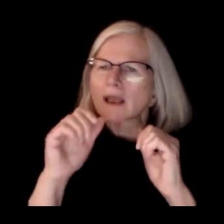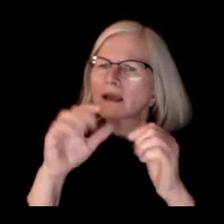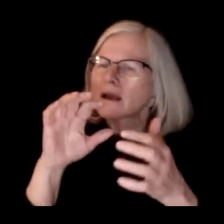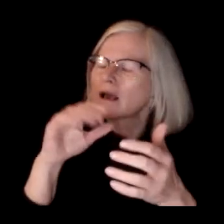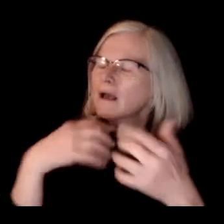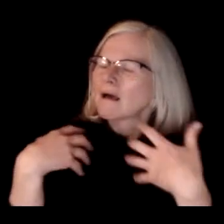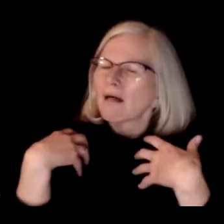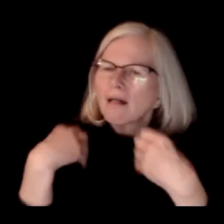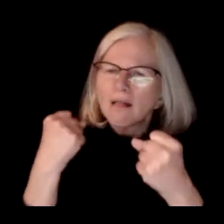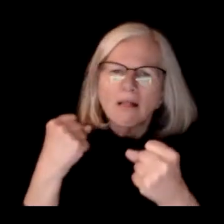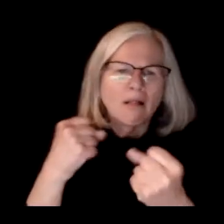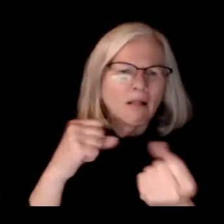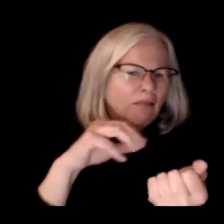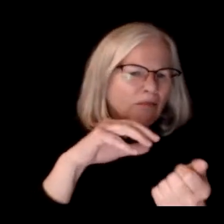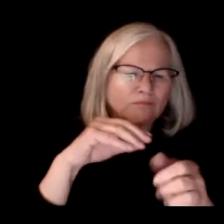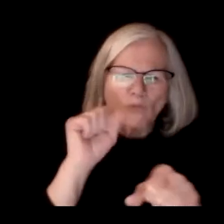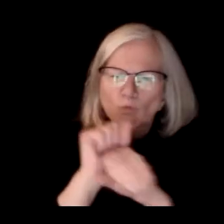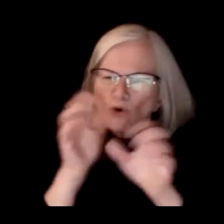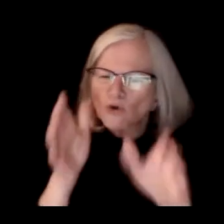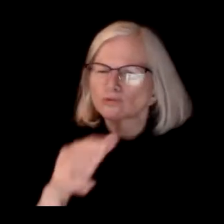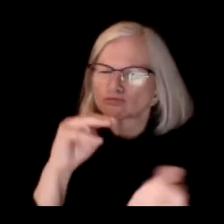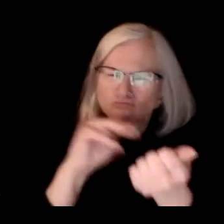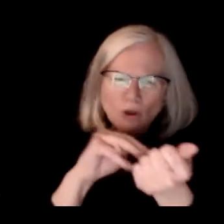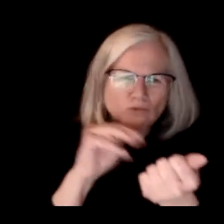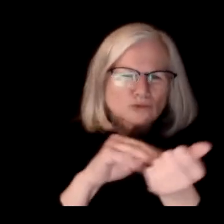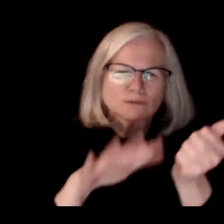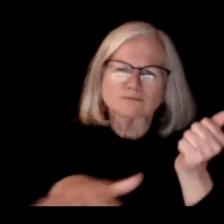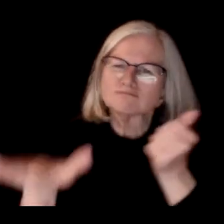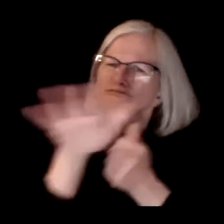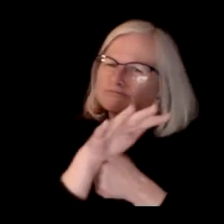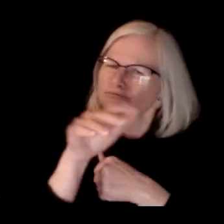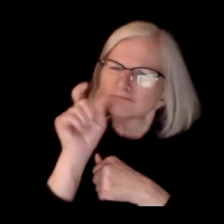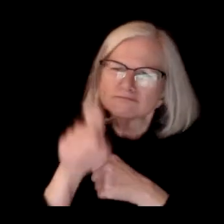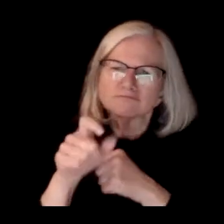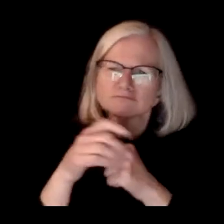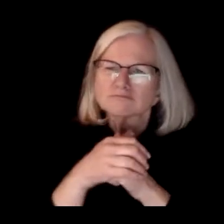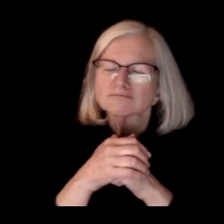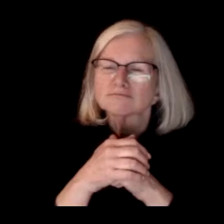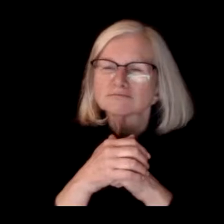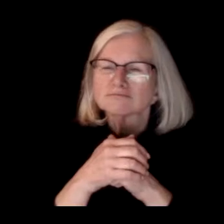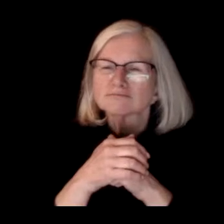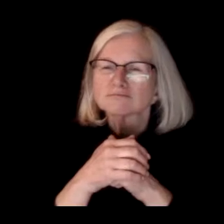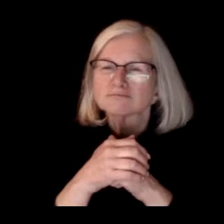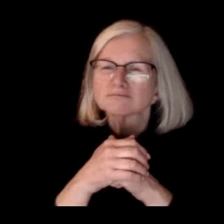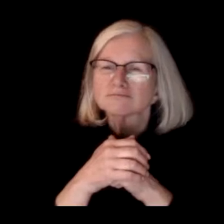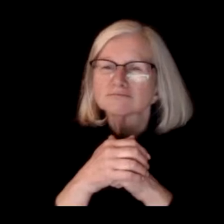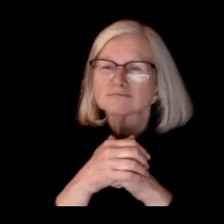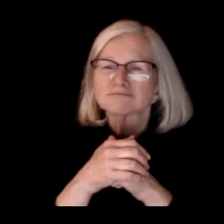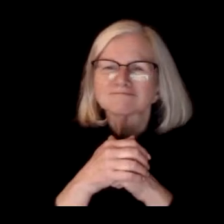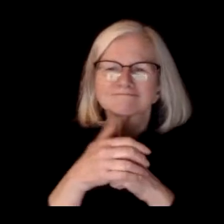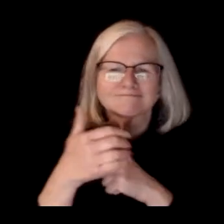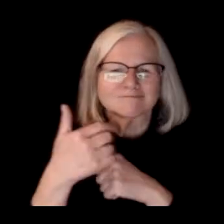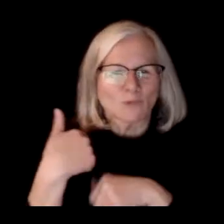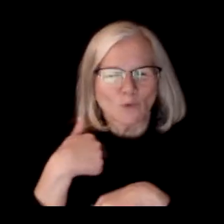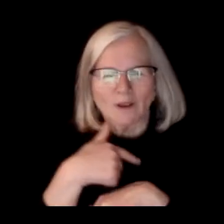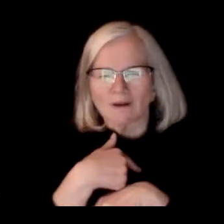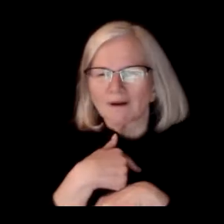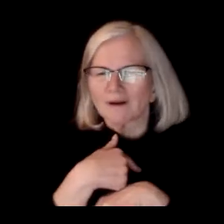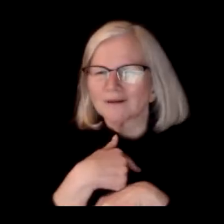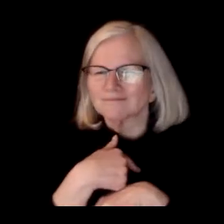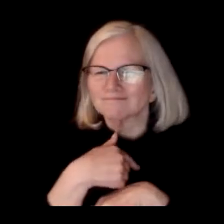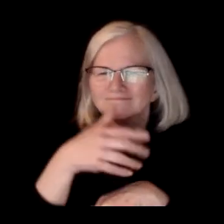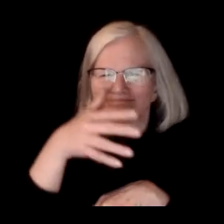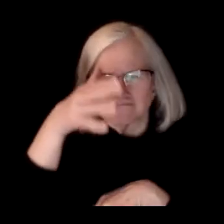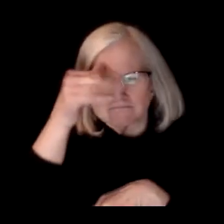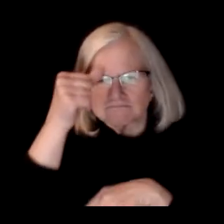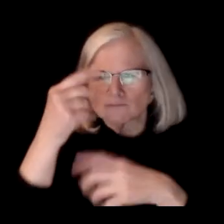these first two vaccines and the vaccines in the pipeline are going through the same rigorous process. It's just that the process itself